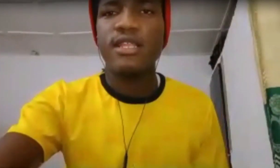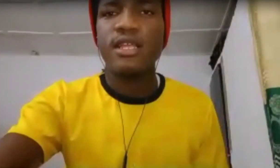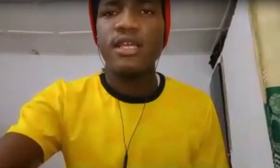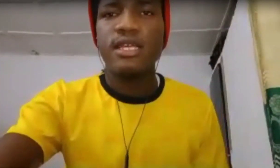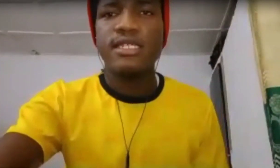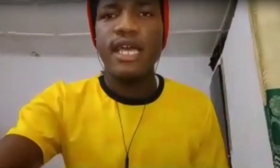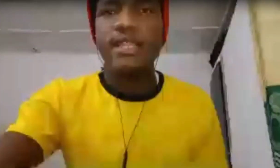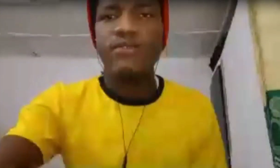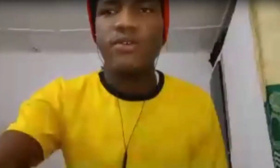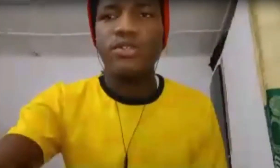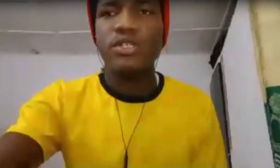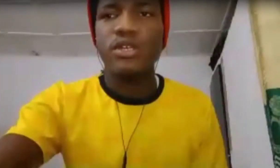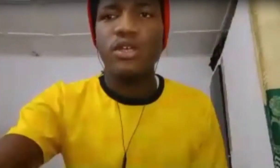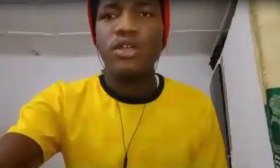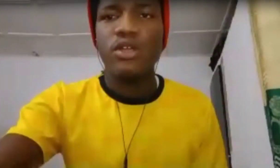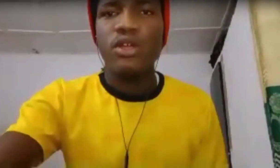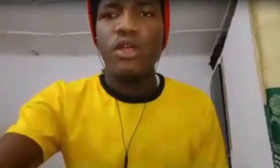sign this for us.